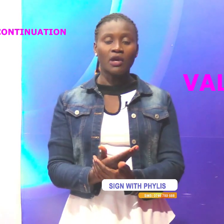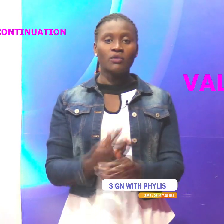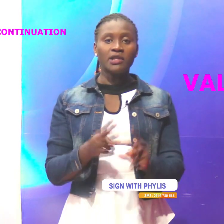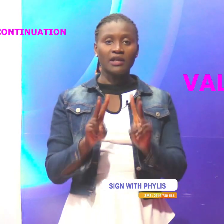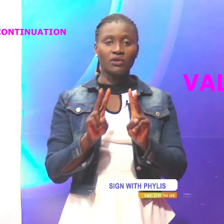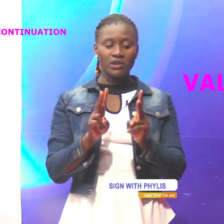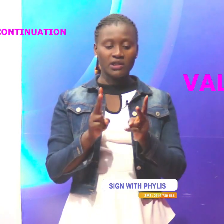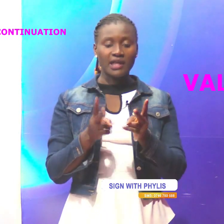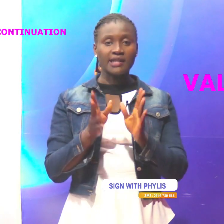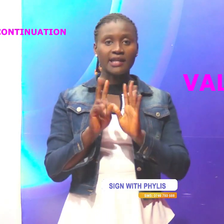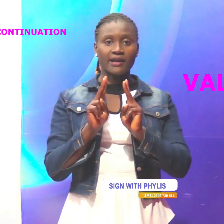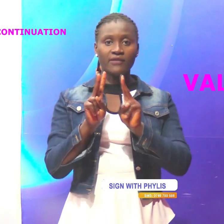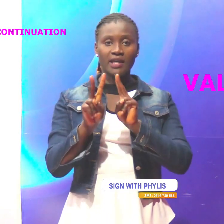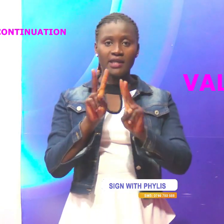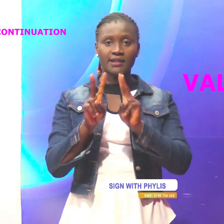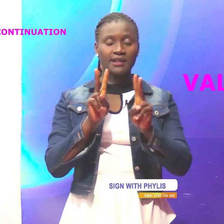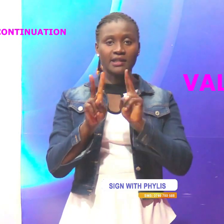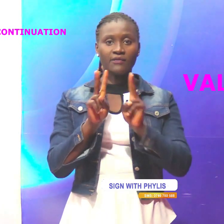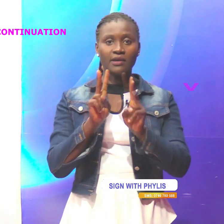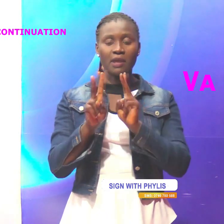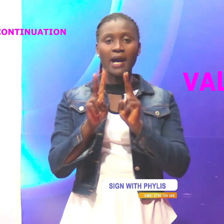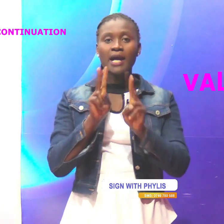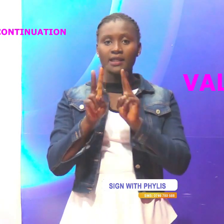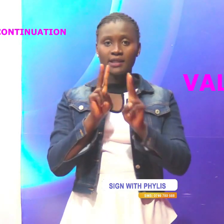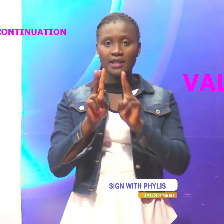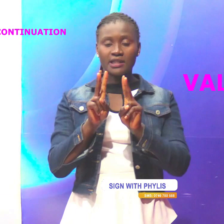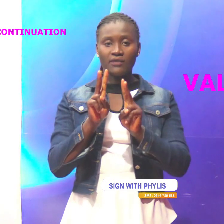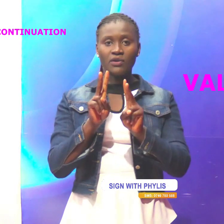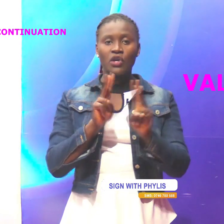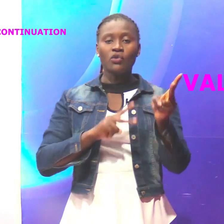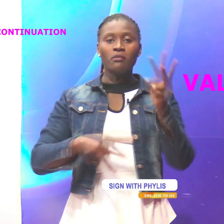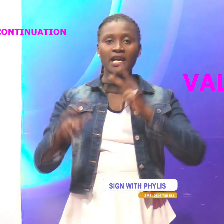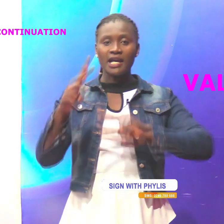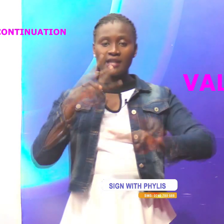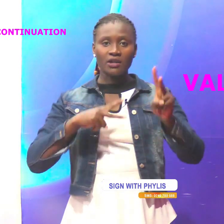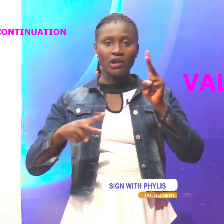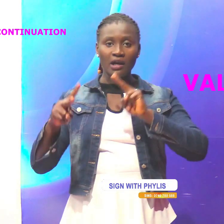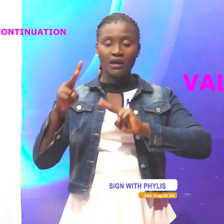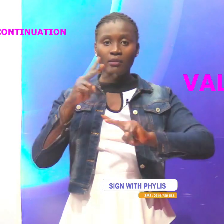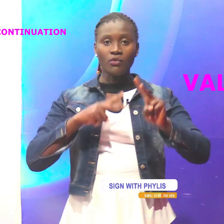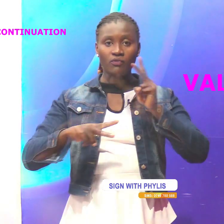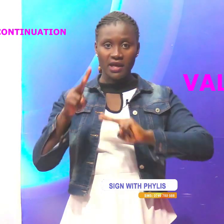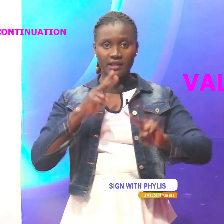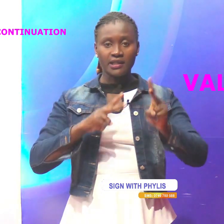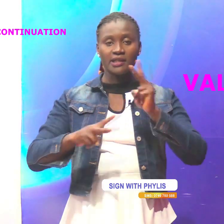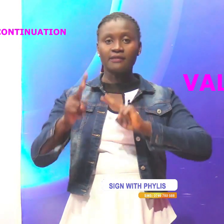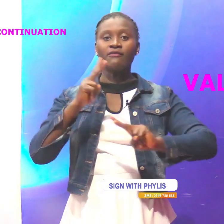the initializing letter V, this is letter V, remember? This is letter V. You make a circular movement. This is